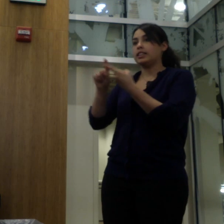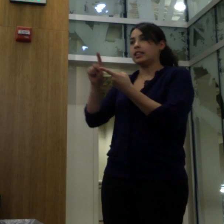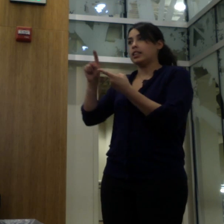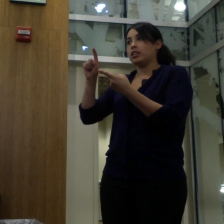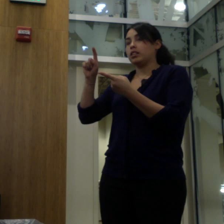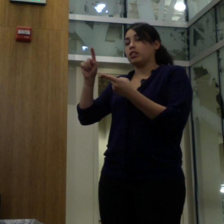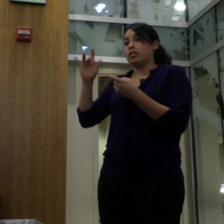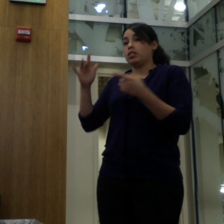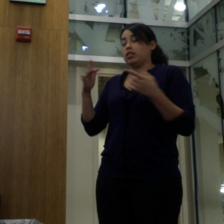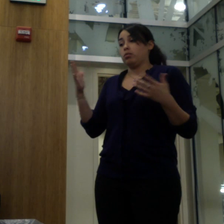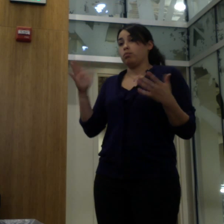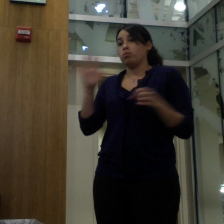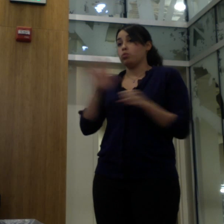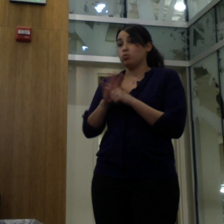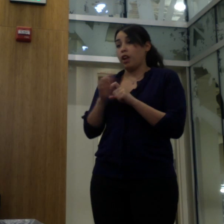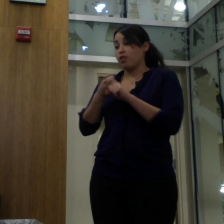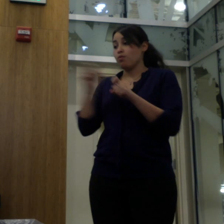down.